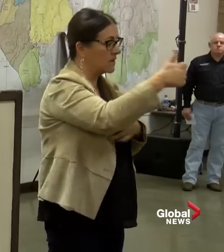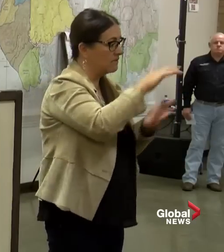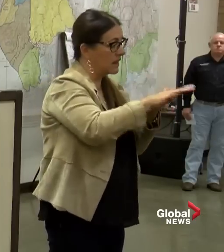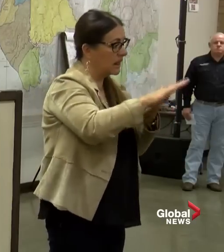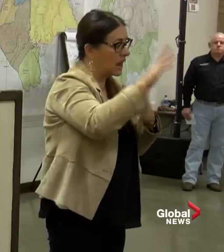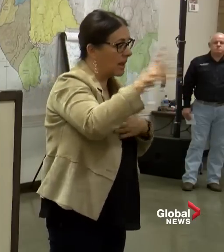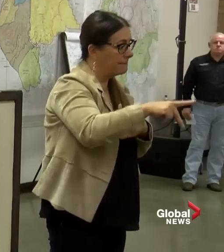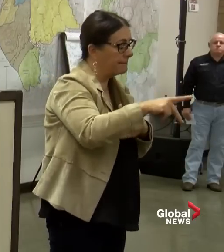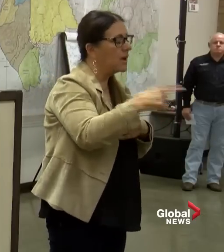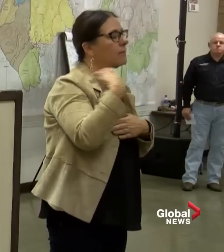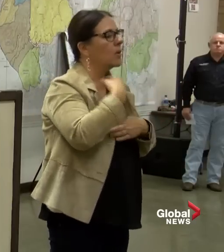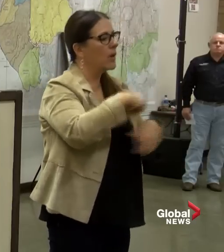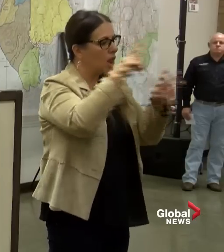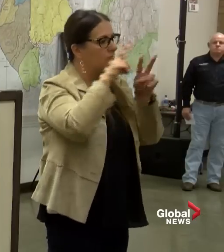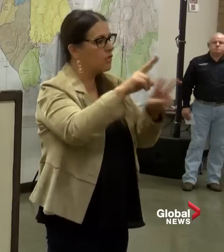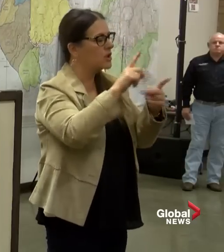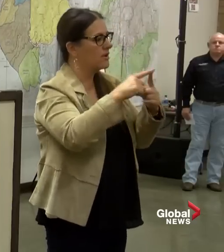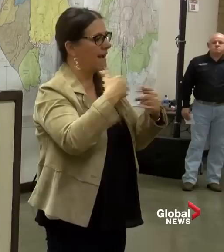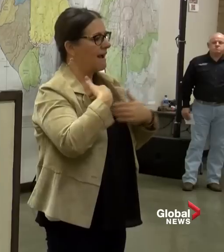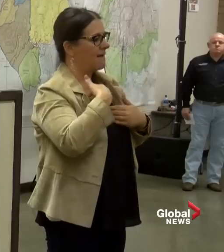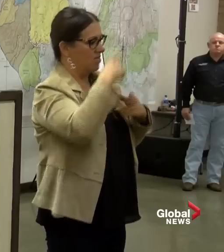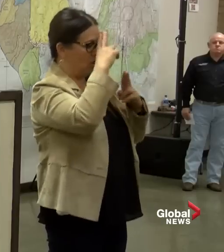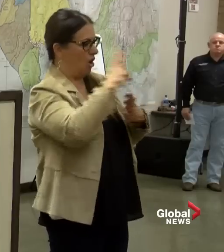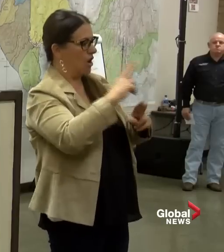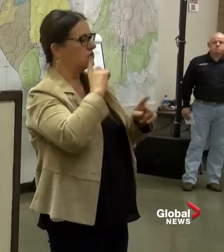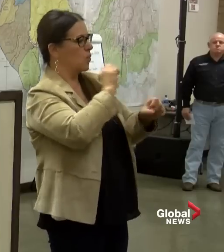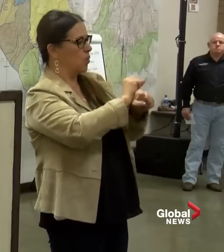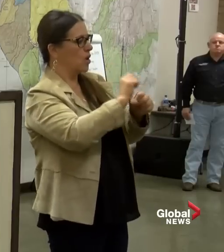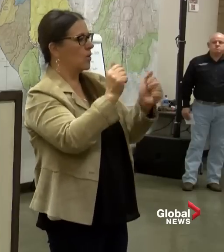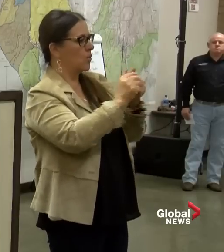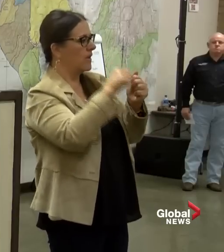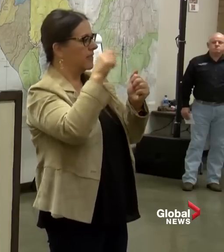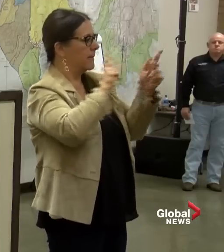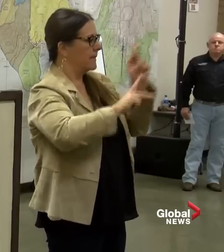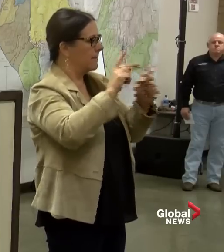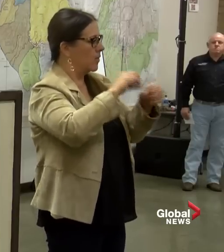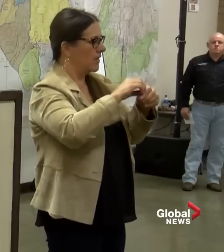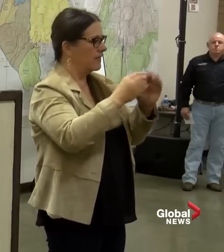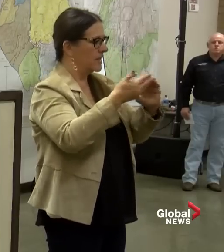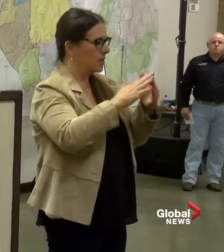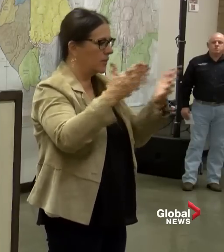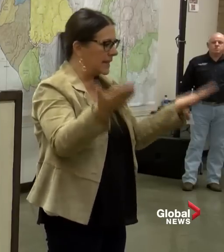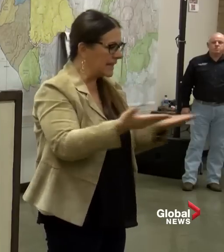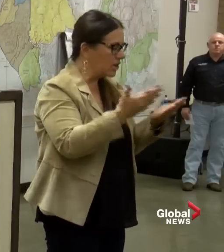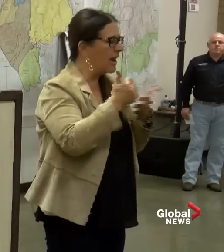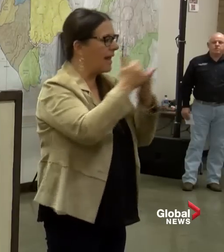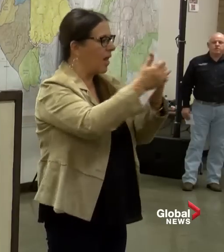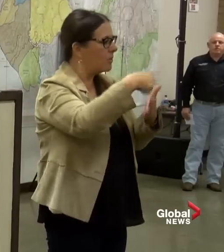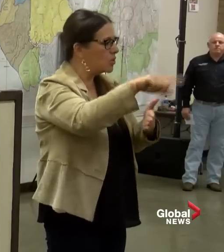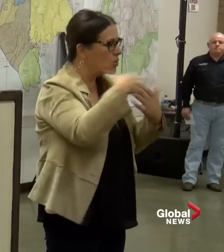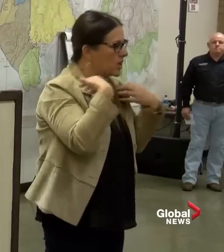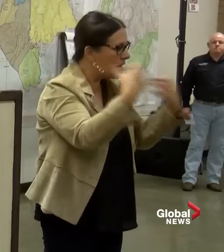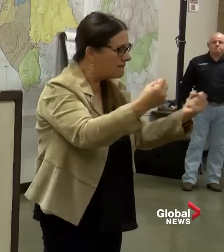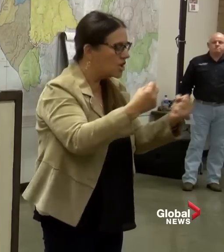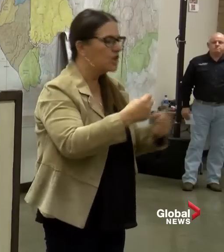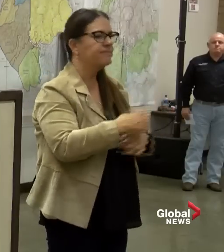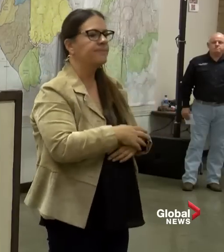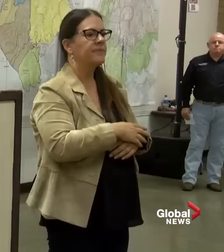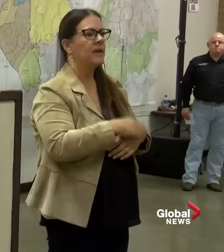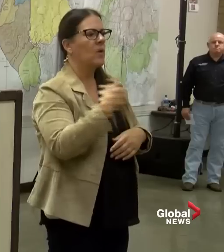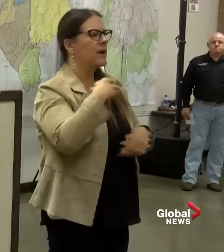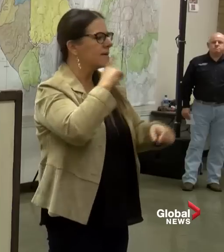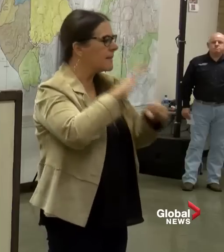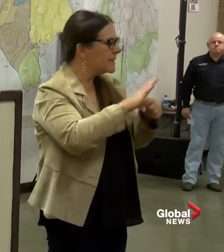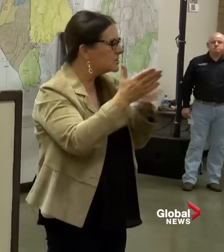to continuing to have the honor of working within this community to help this community recover, and we're committed to serving